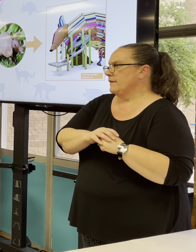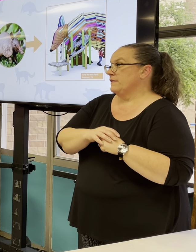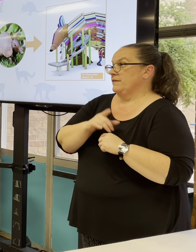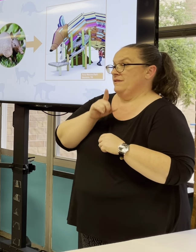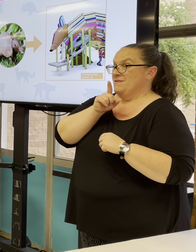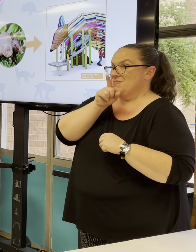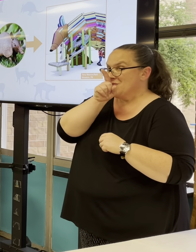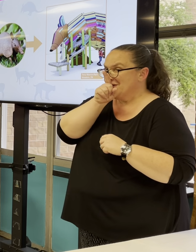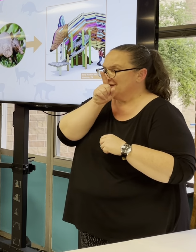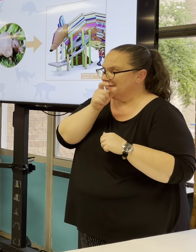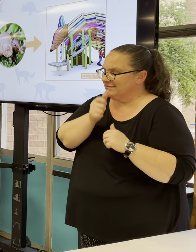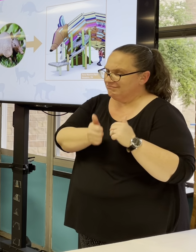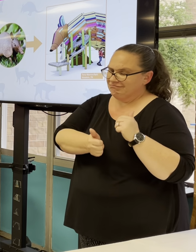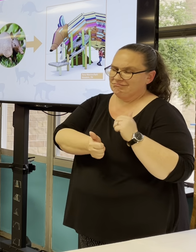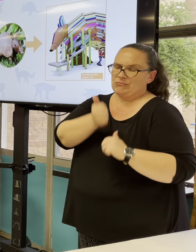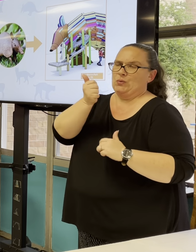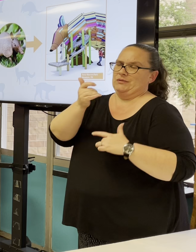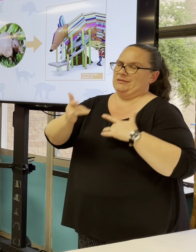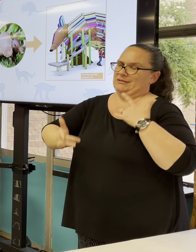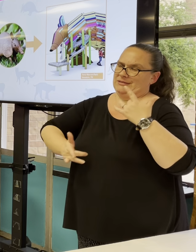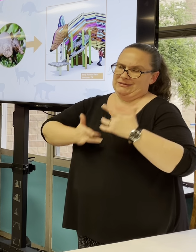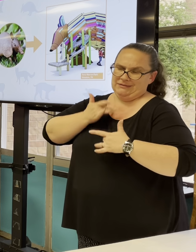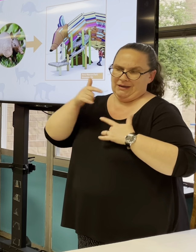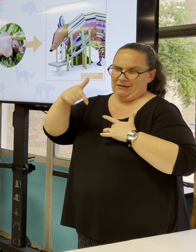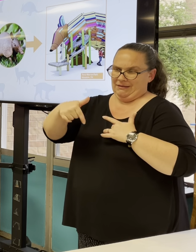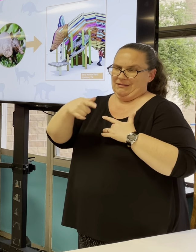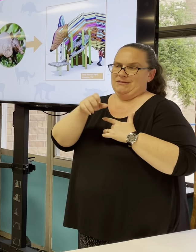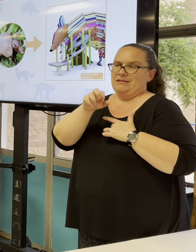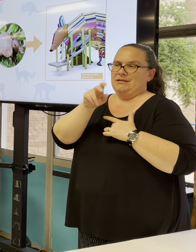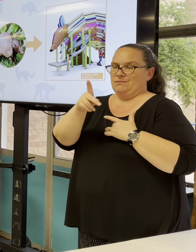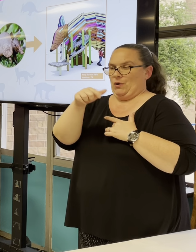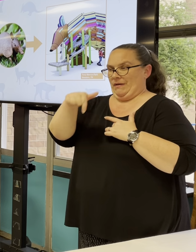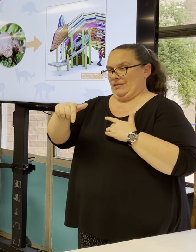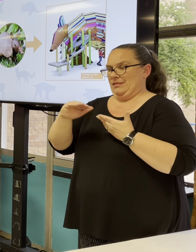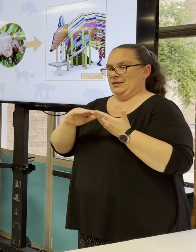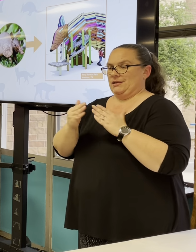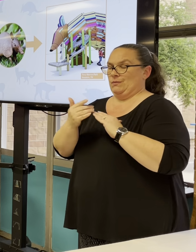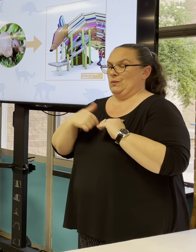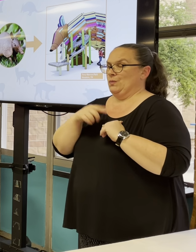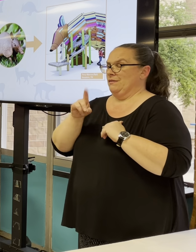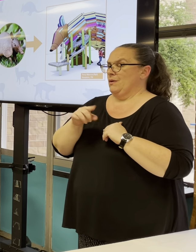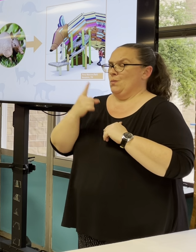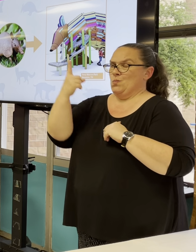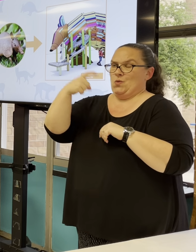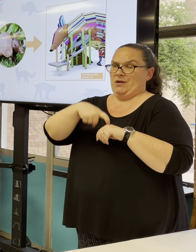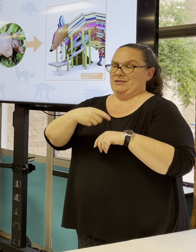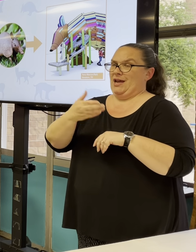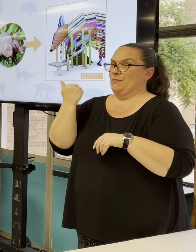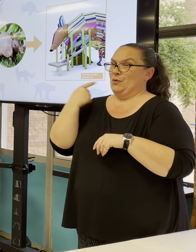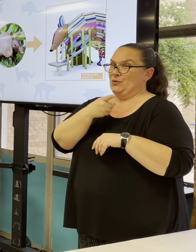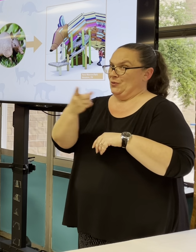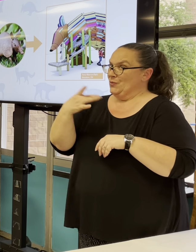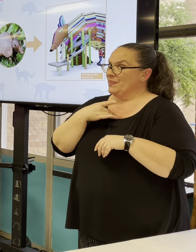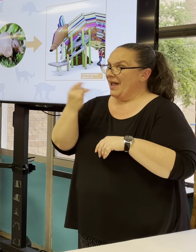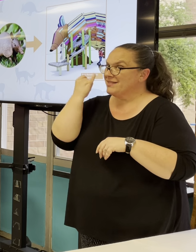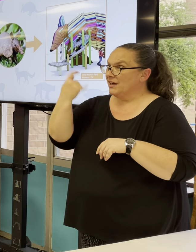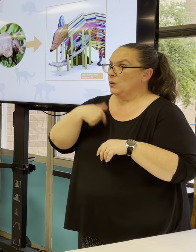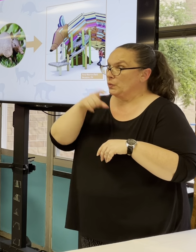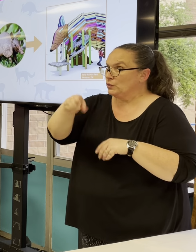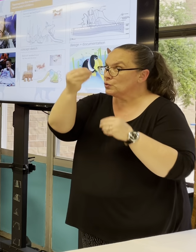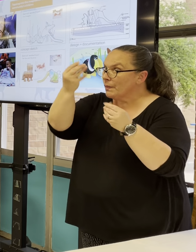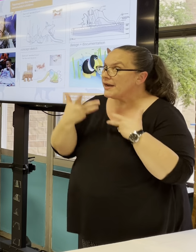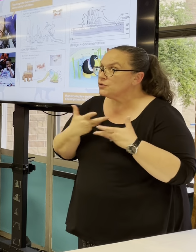really most excited about for this park and this community is something that we've only done once before. And if you like this idea, we need to hear